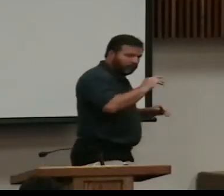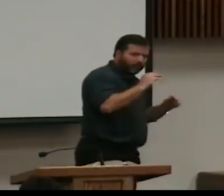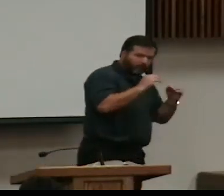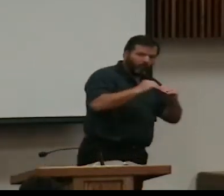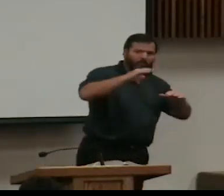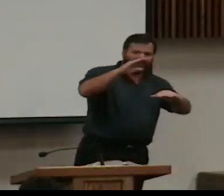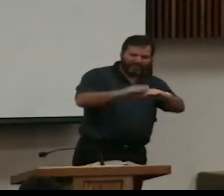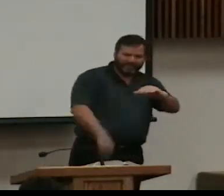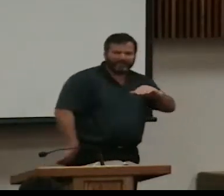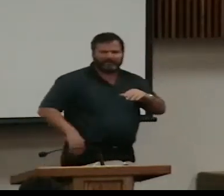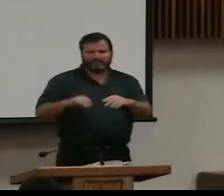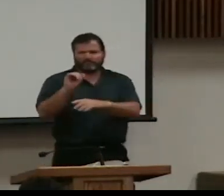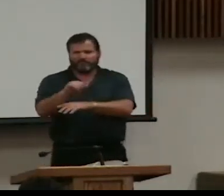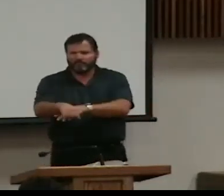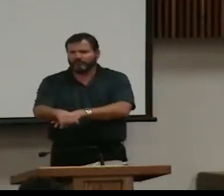We are more than conquerors.